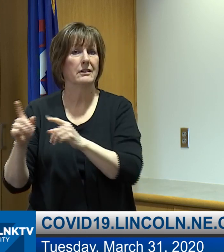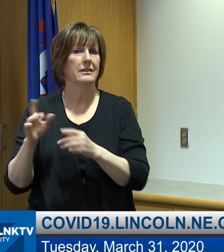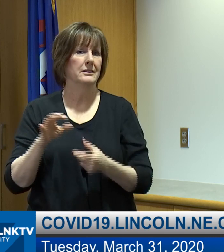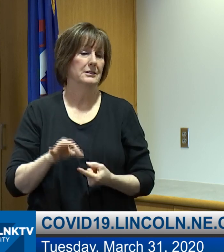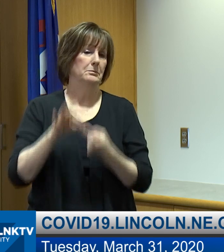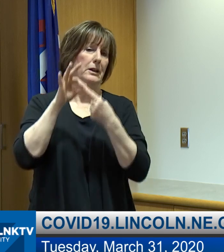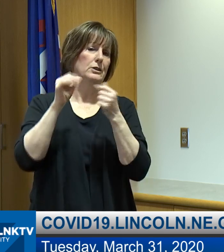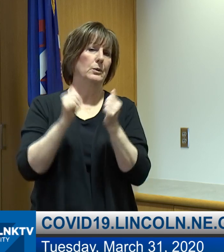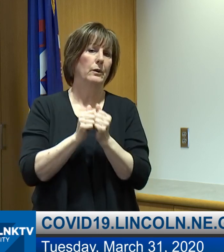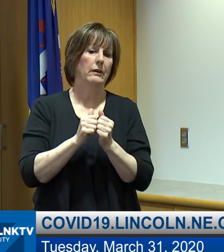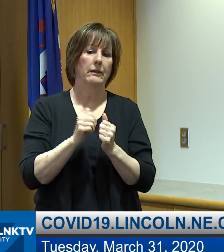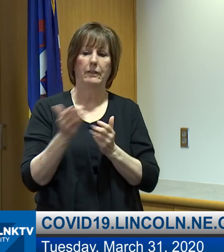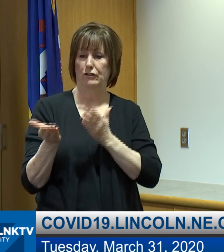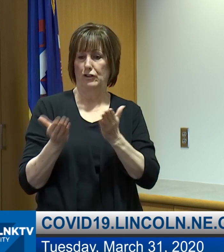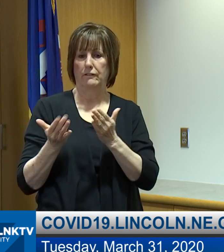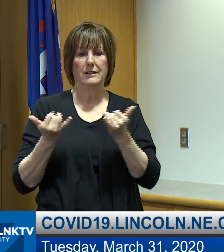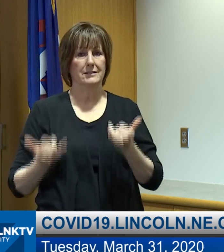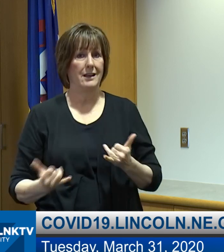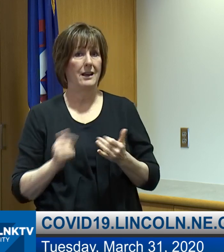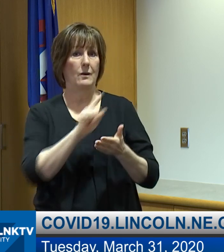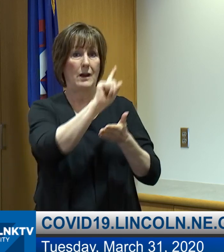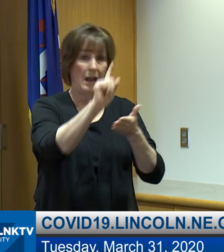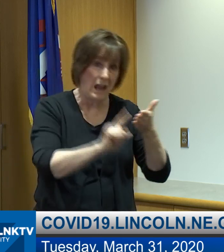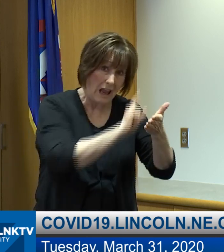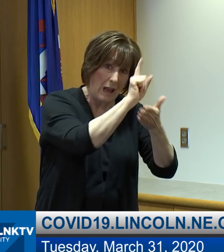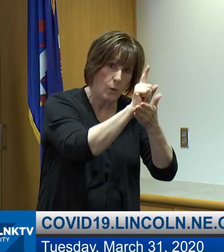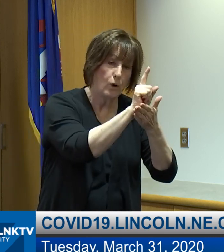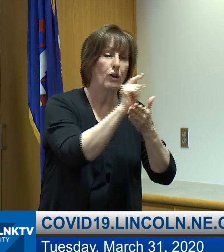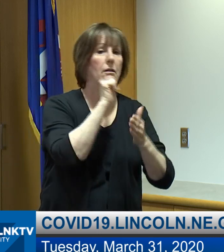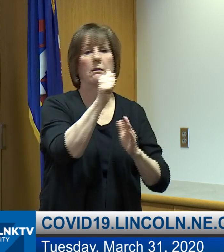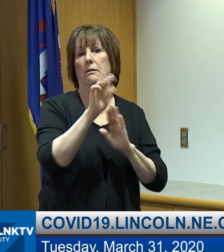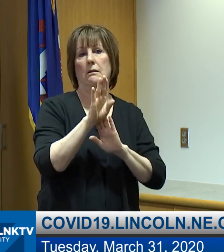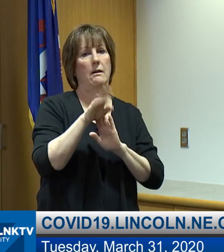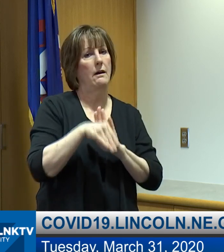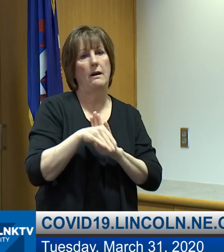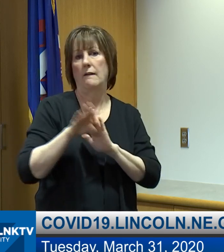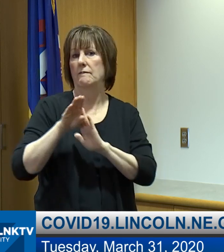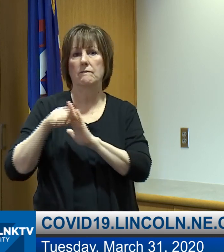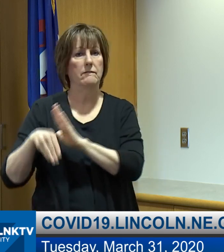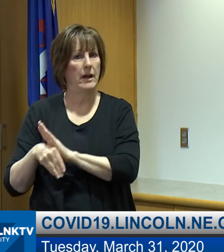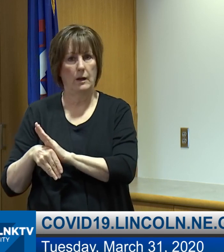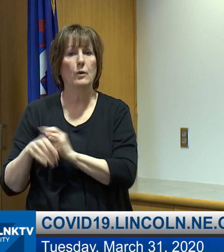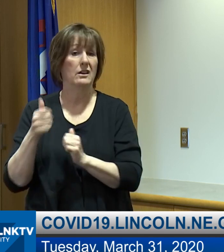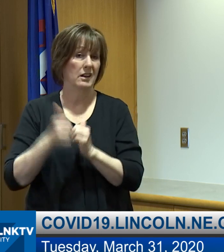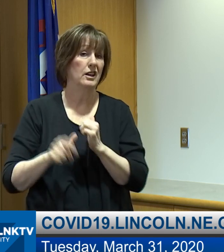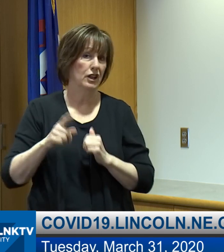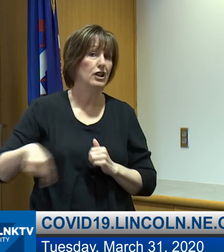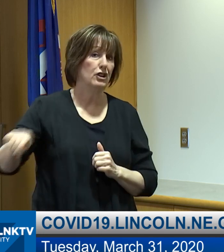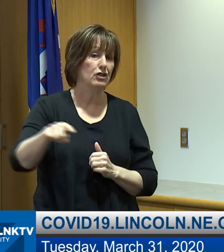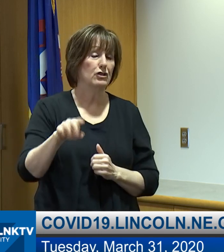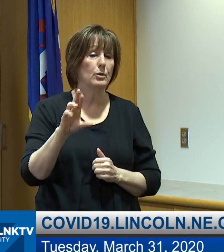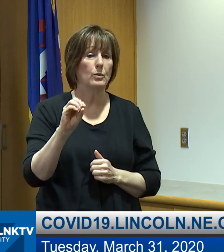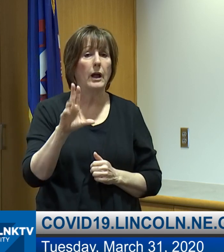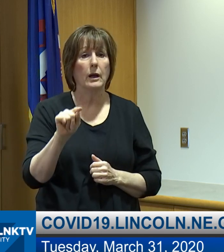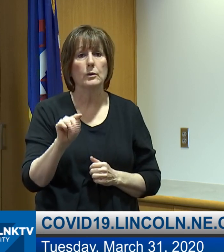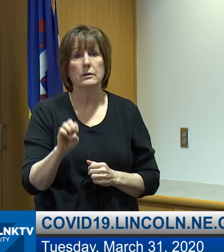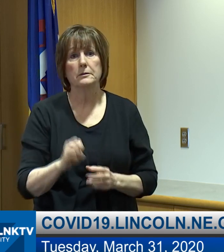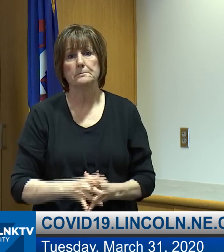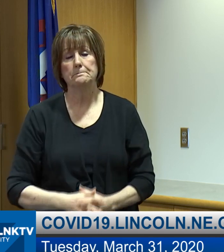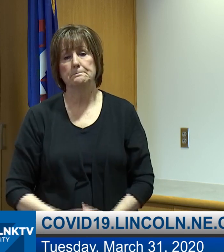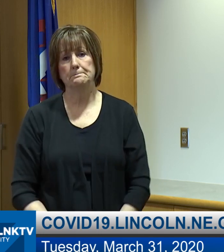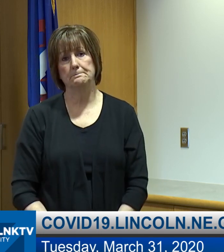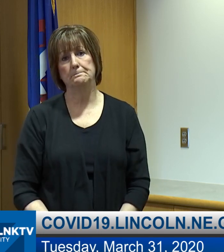with the services now running hourly instead of half hour on some of those routes.